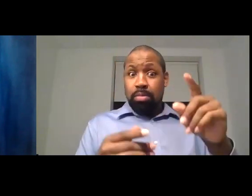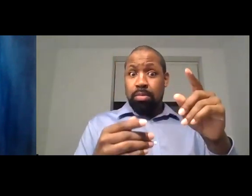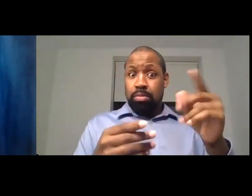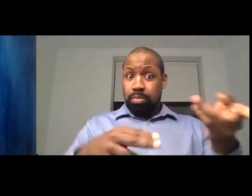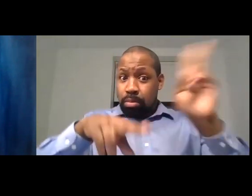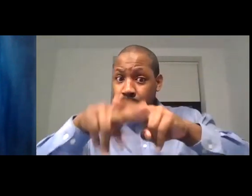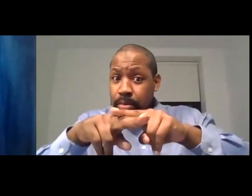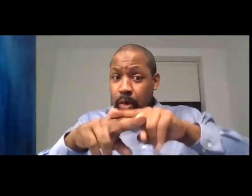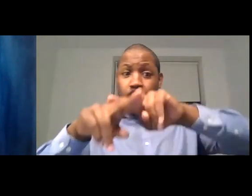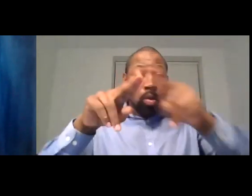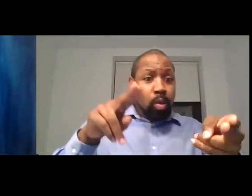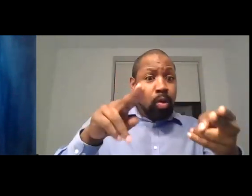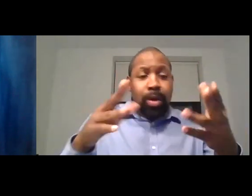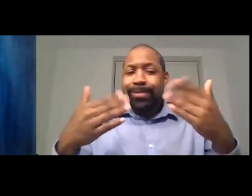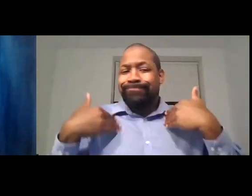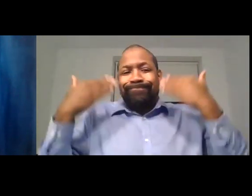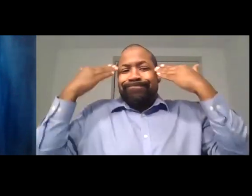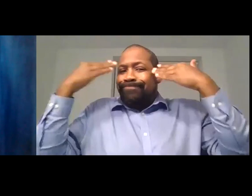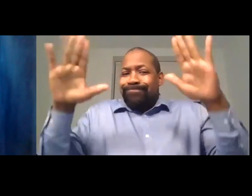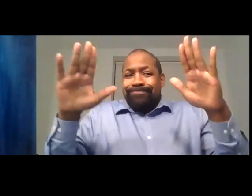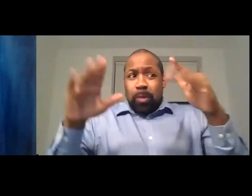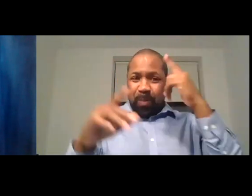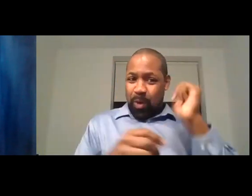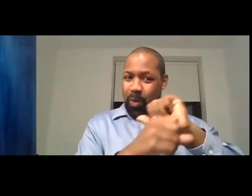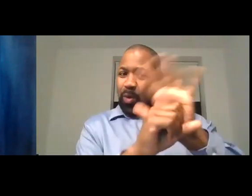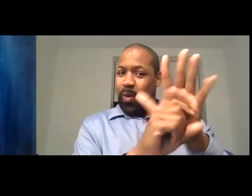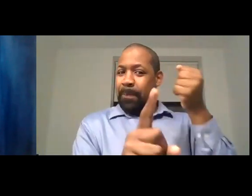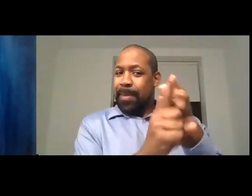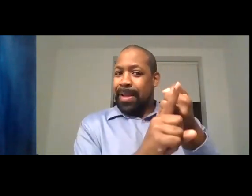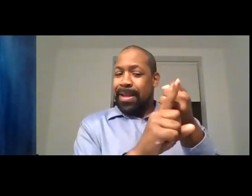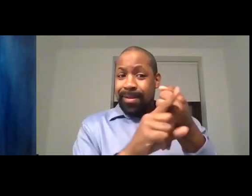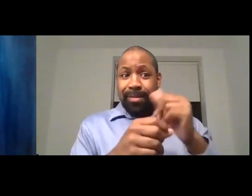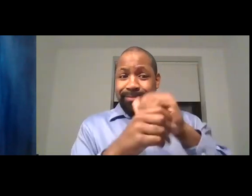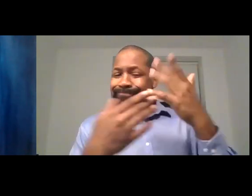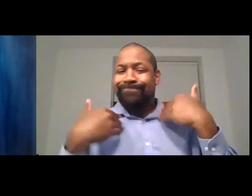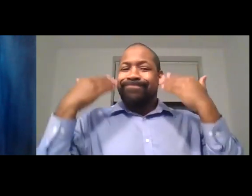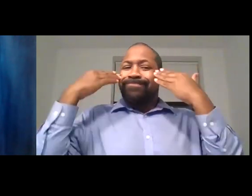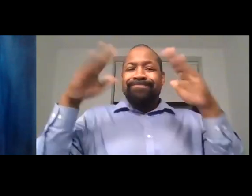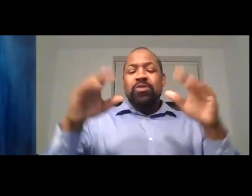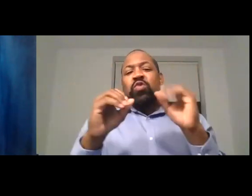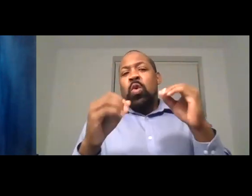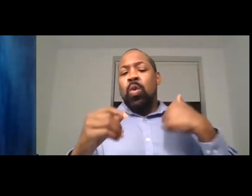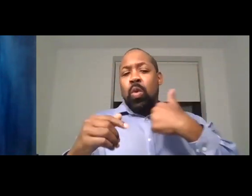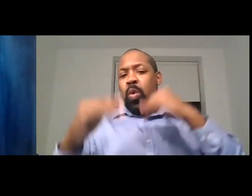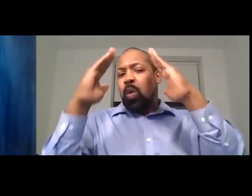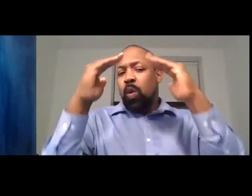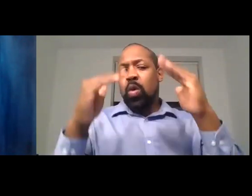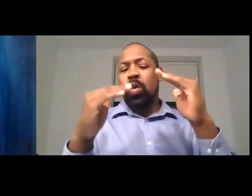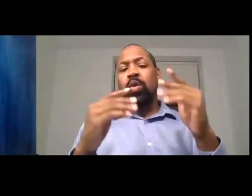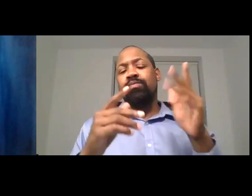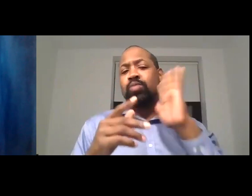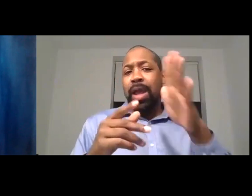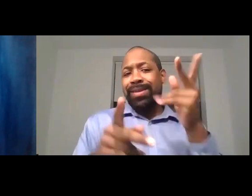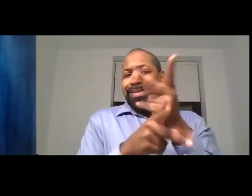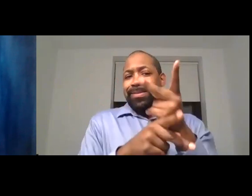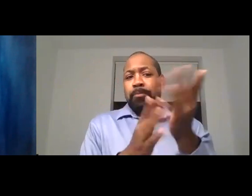FY22 in the middle of the summer. And we'll see at that point whether the budget will increase or decrease and the impact that COVID has had on